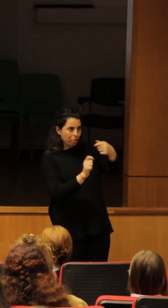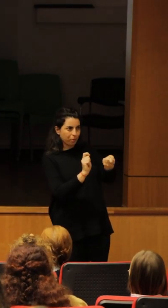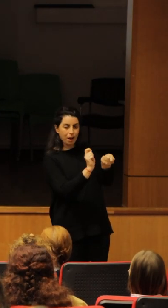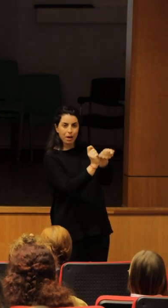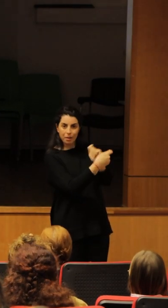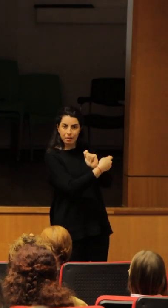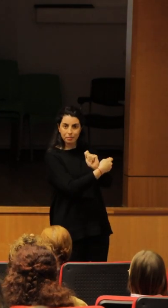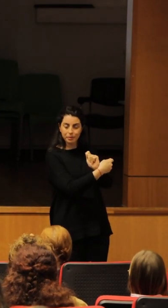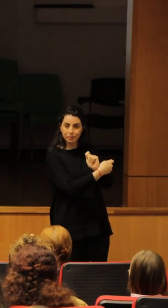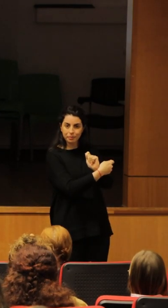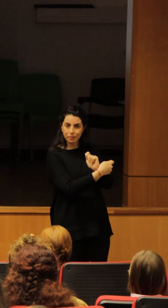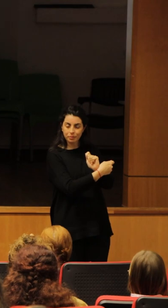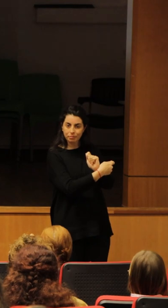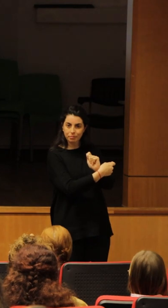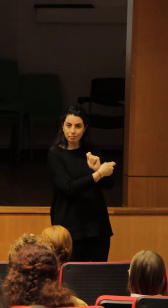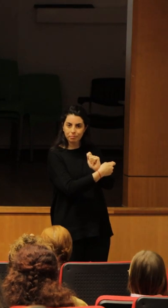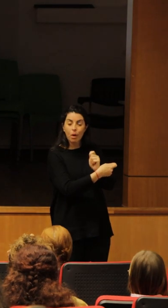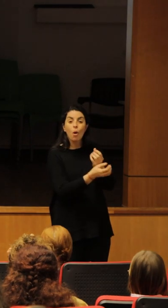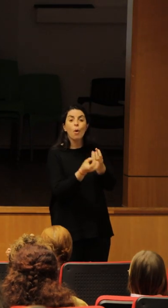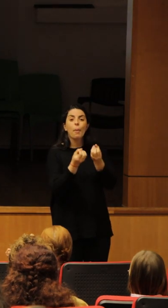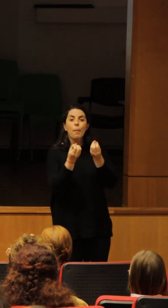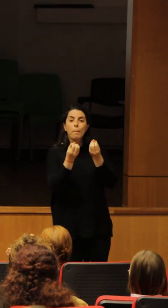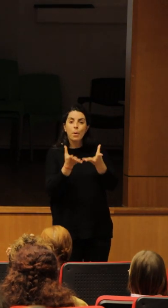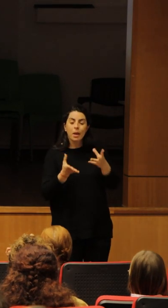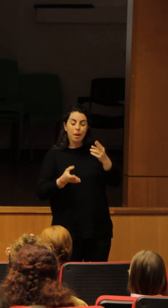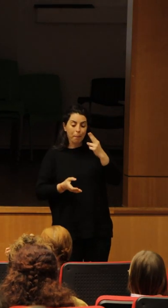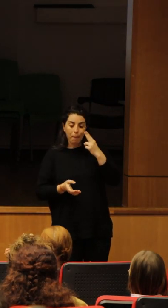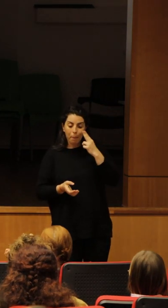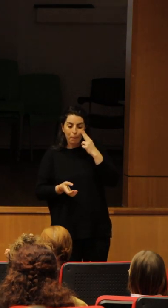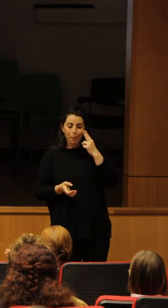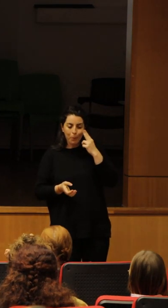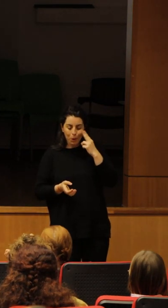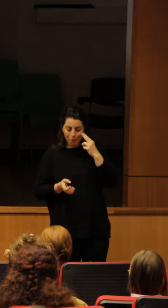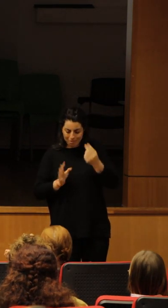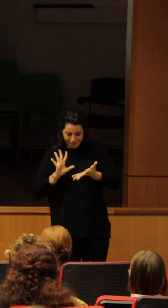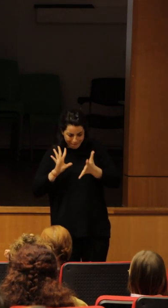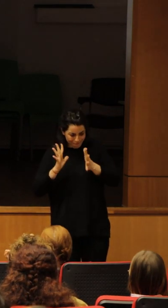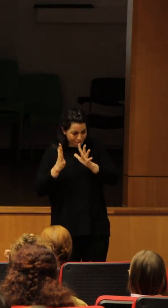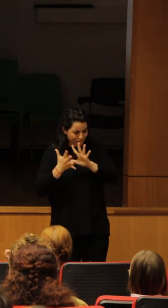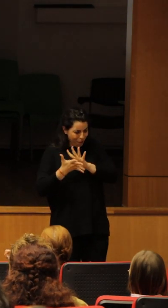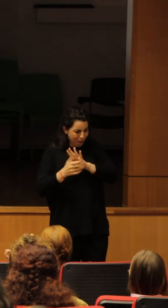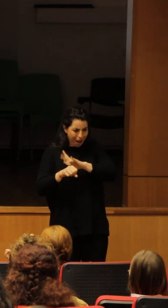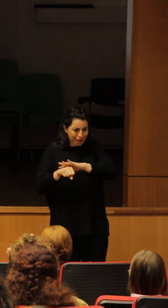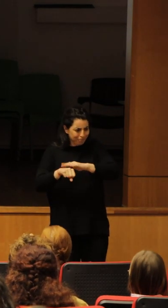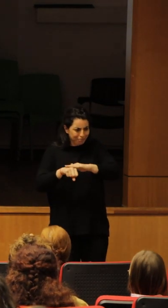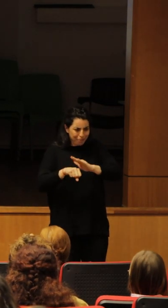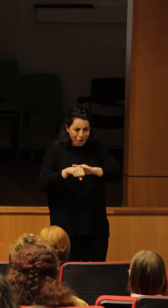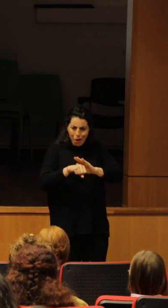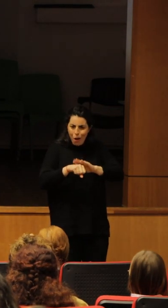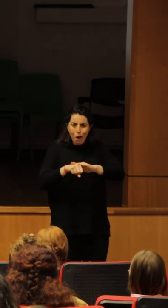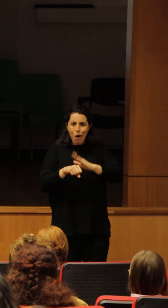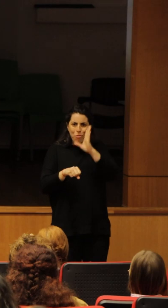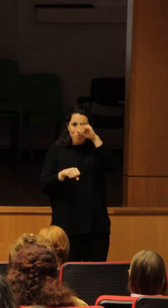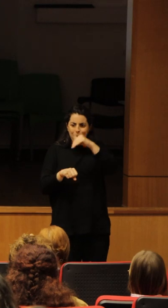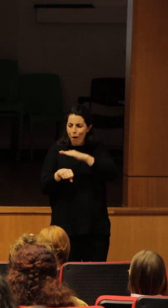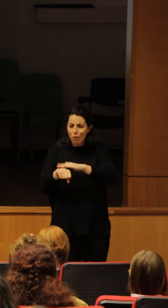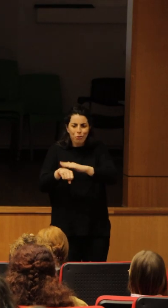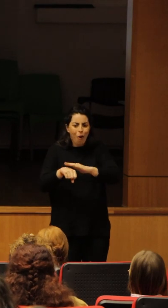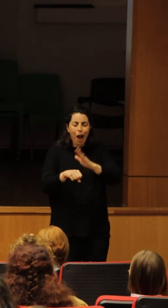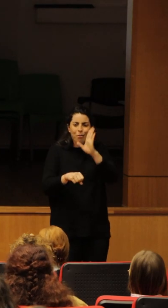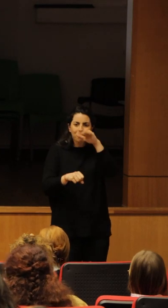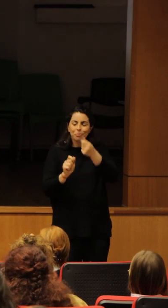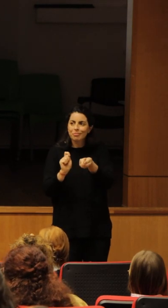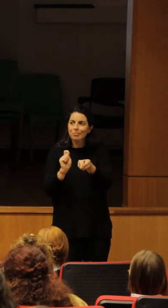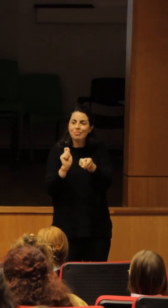they're abstract things. Porque los problemas son cosas abstractas. We cannot just change them. No los podemos cambiar. Like back